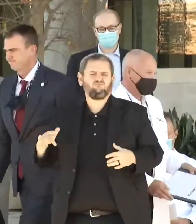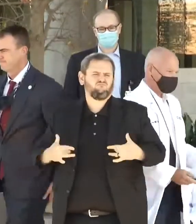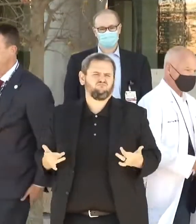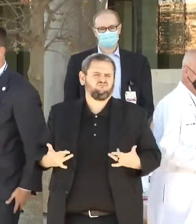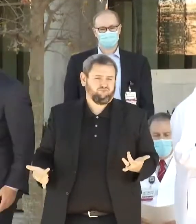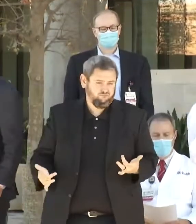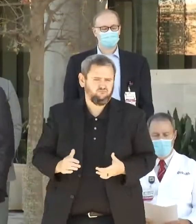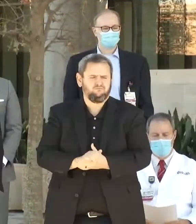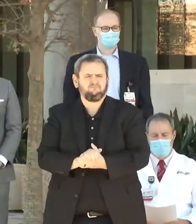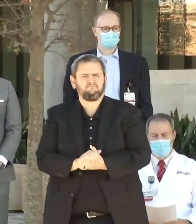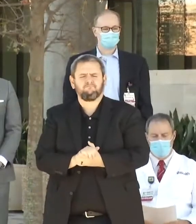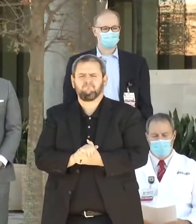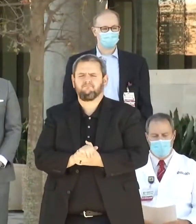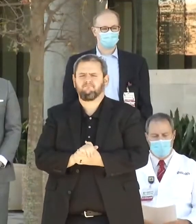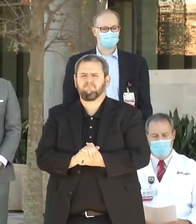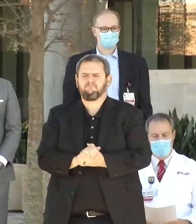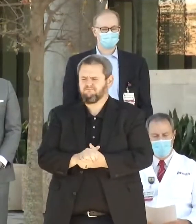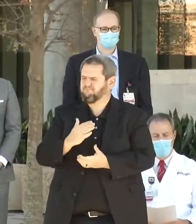Governor.